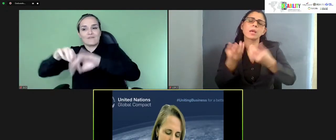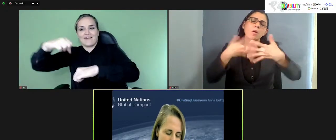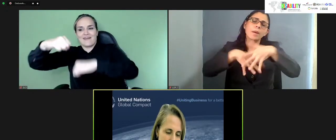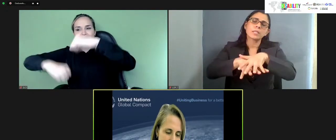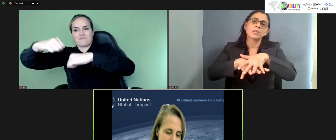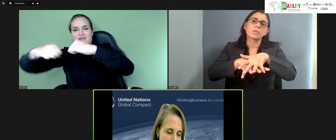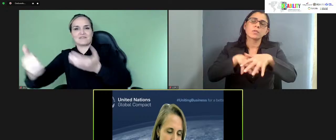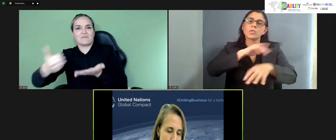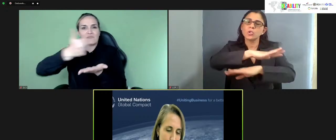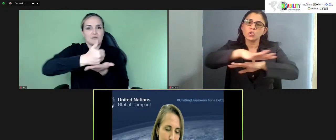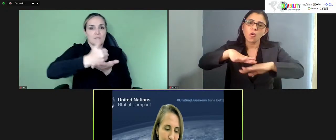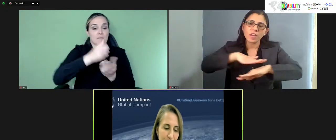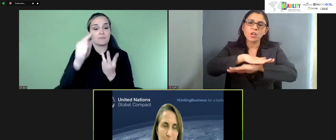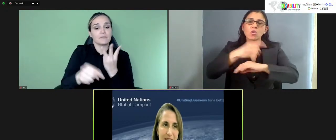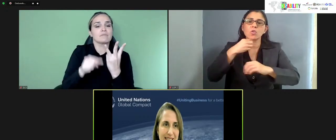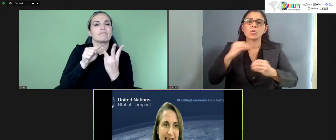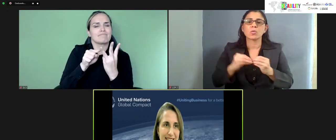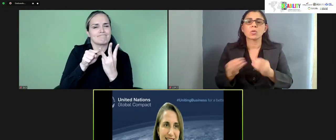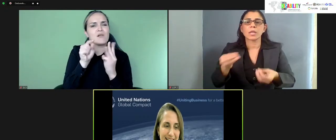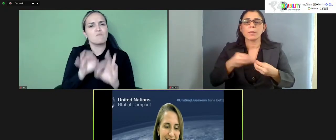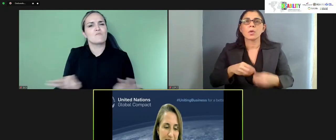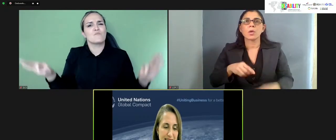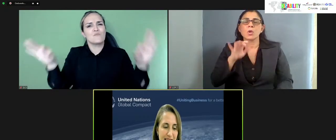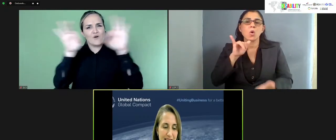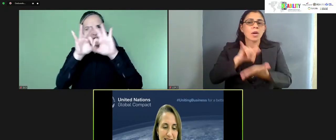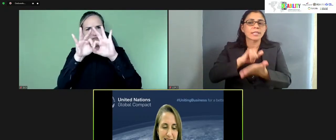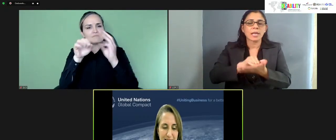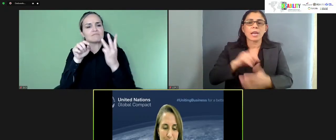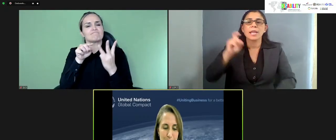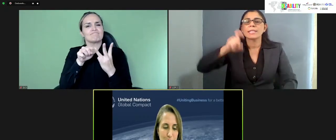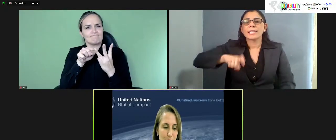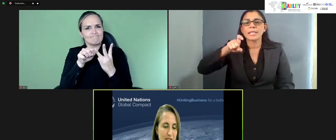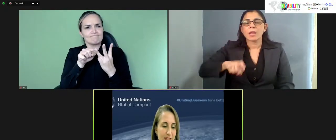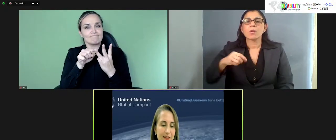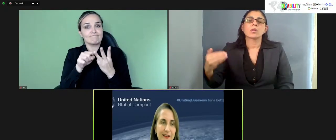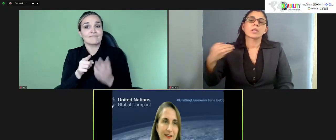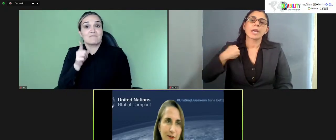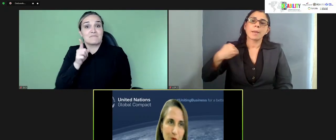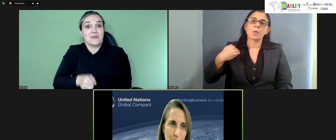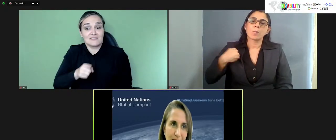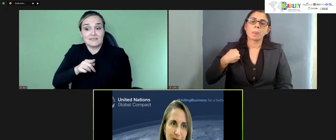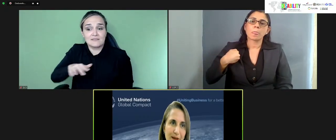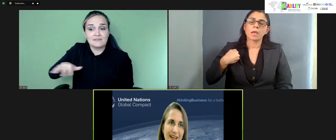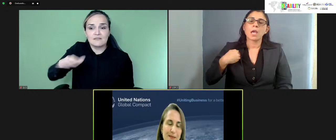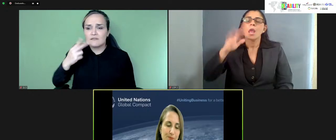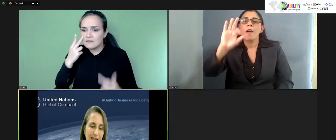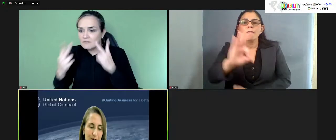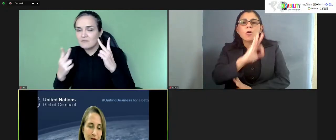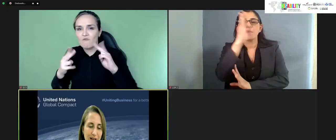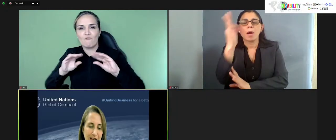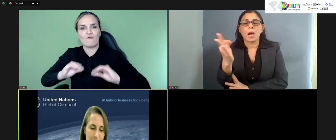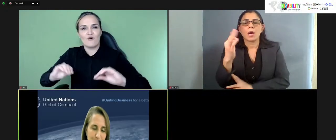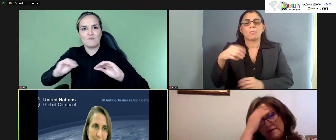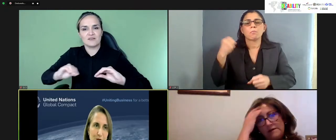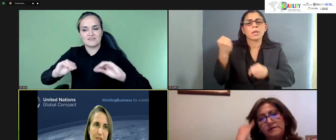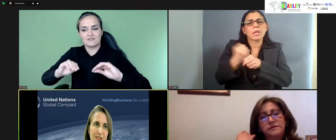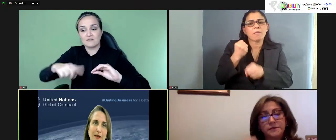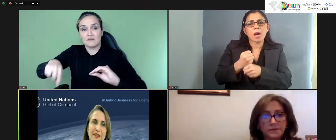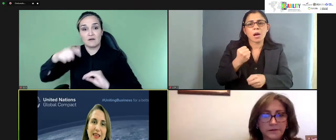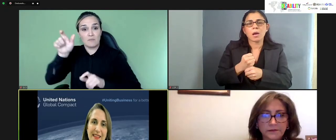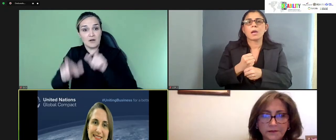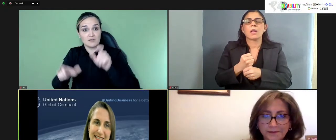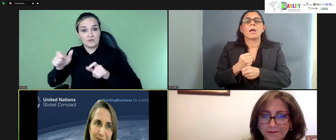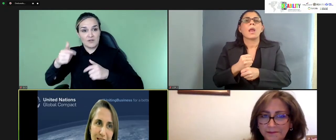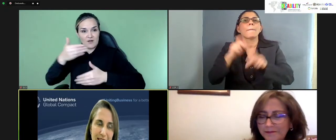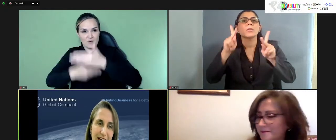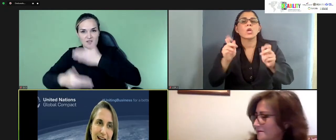sector and i will also take these needs that we have for training for